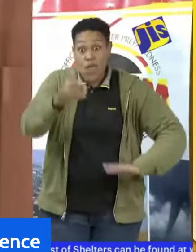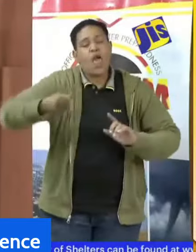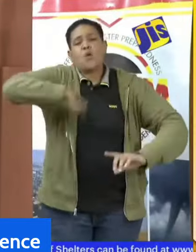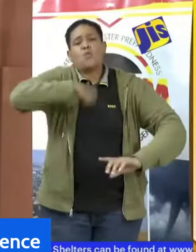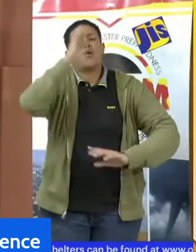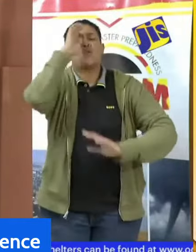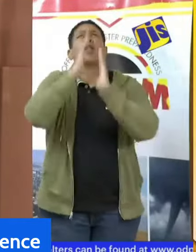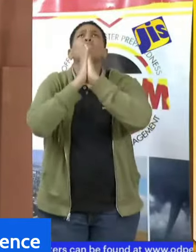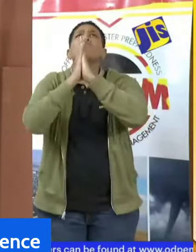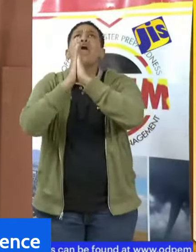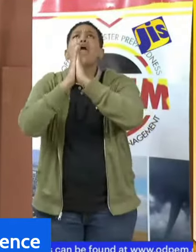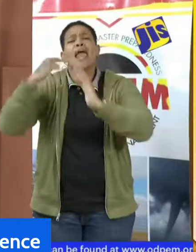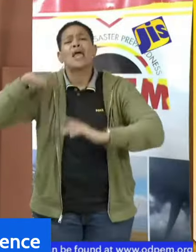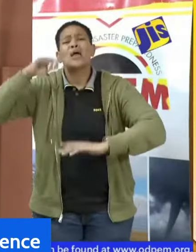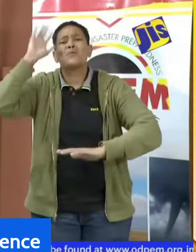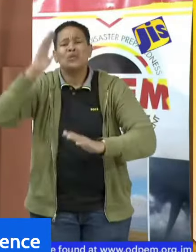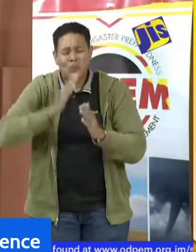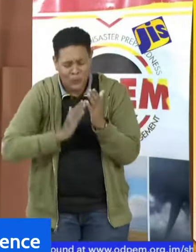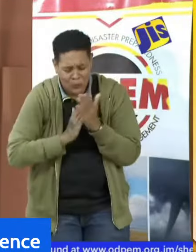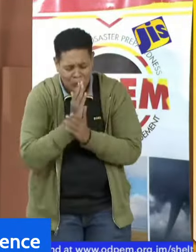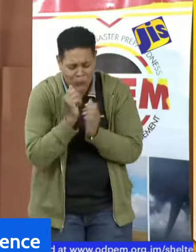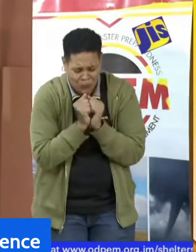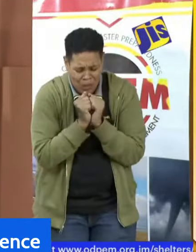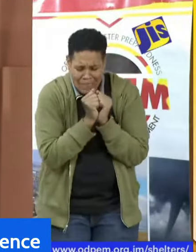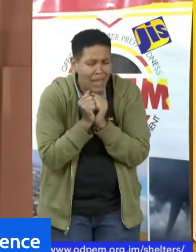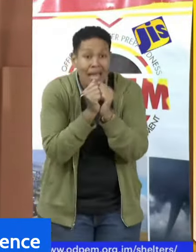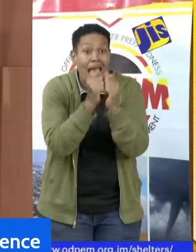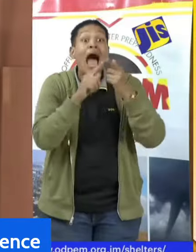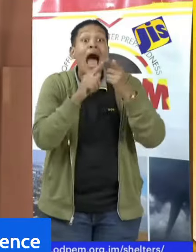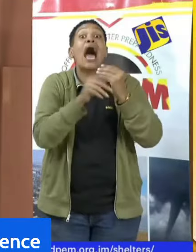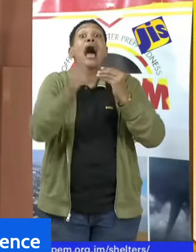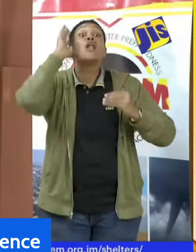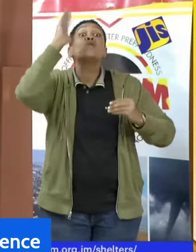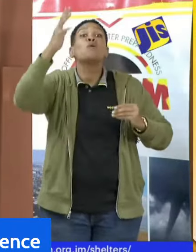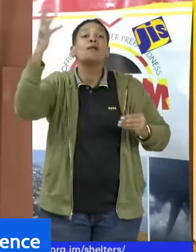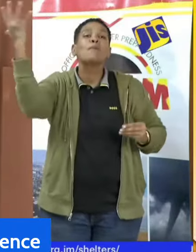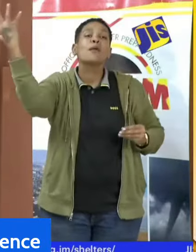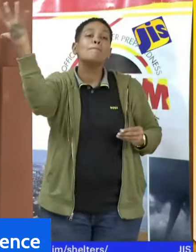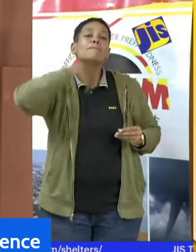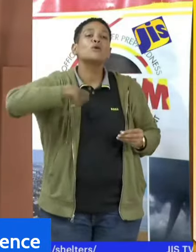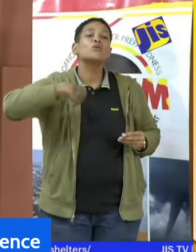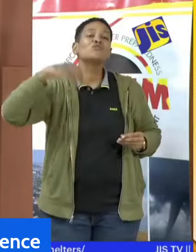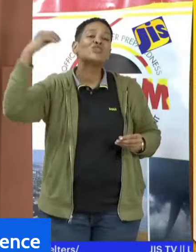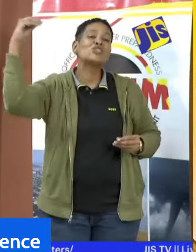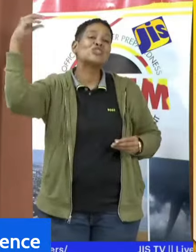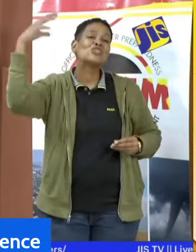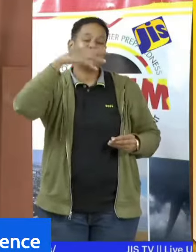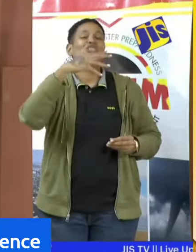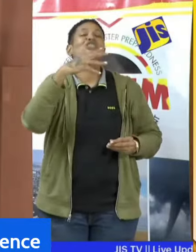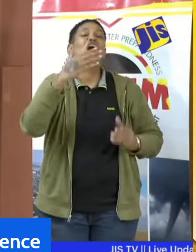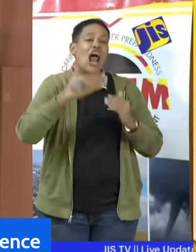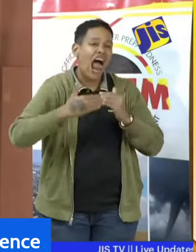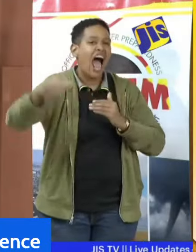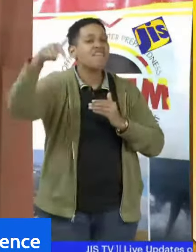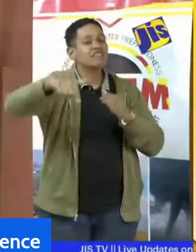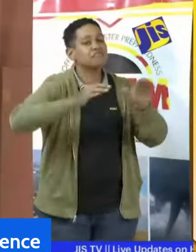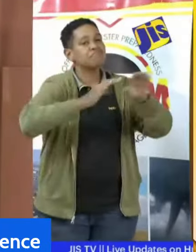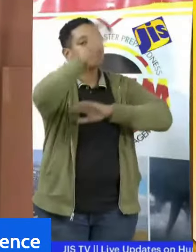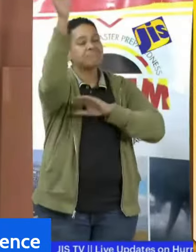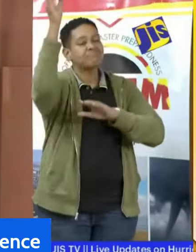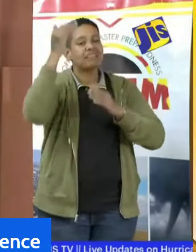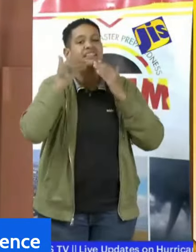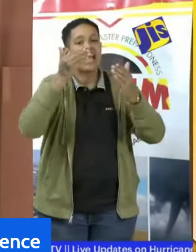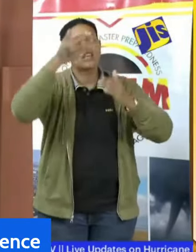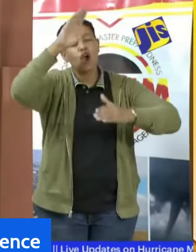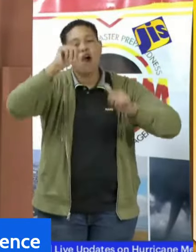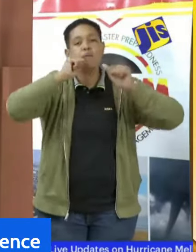will pray, and we'll get through this together, and there will be beautiful sunshine after this. Thank you all, and